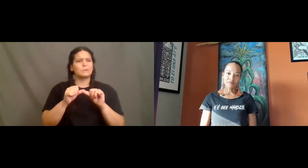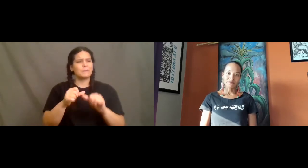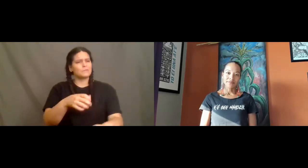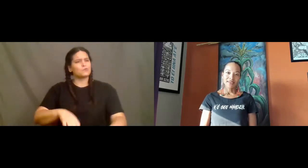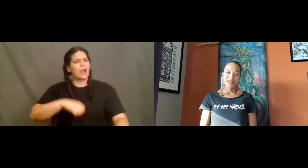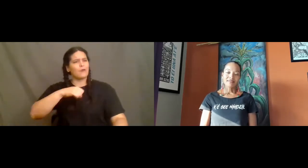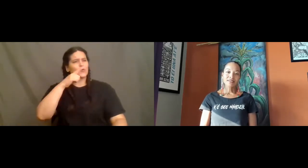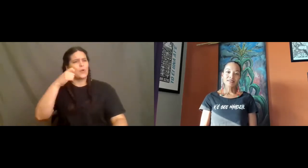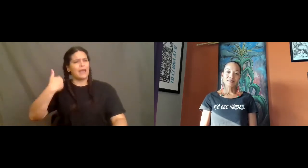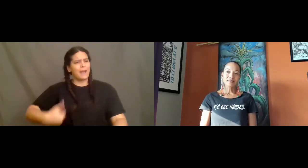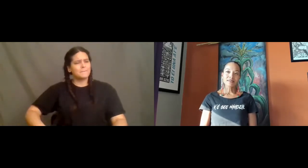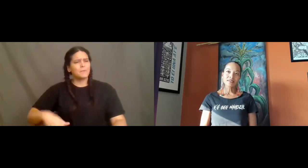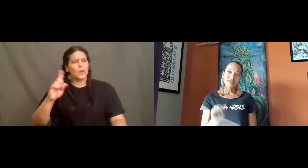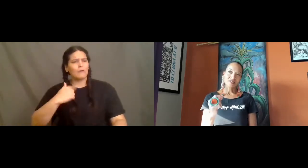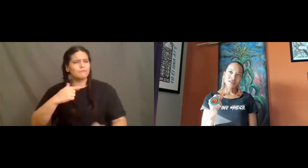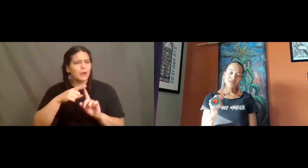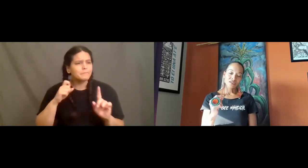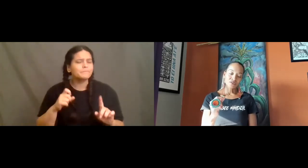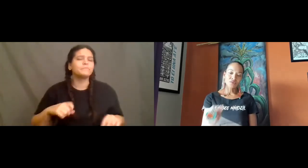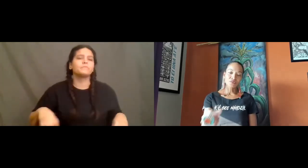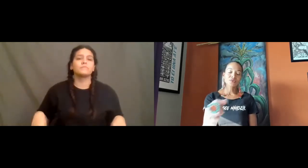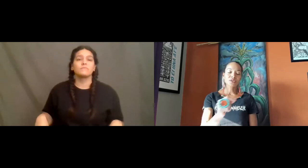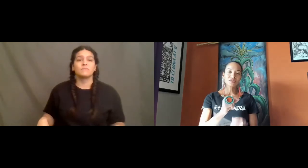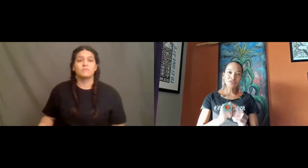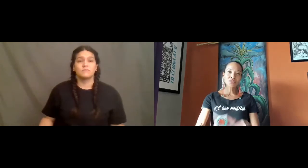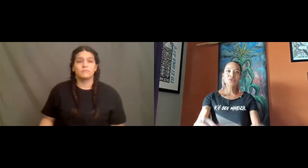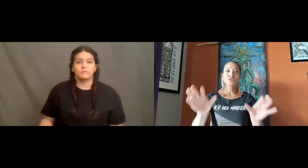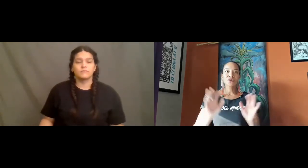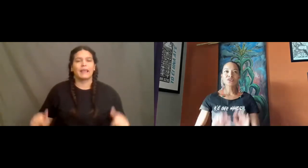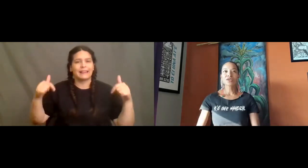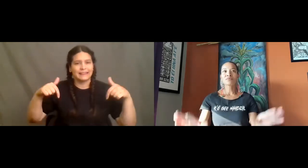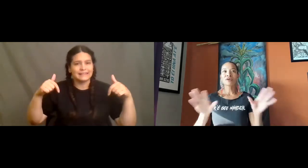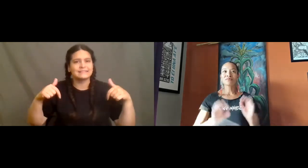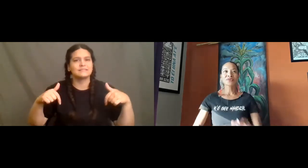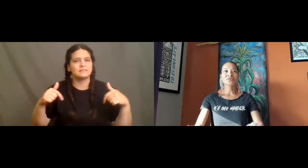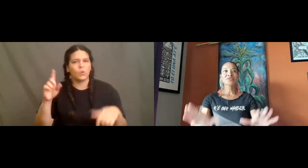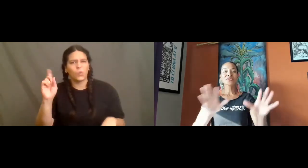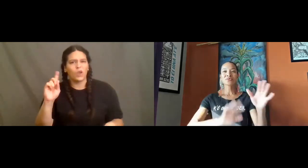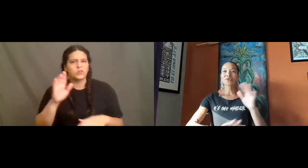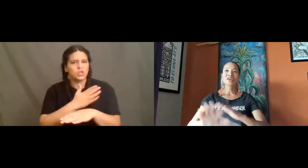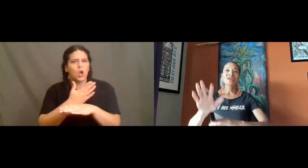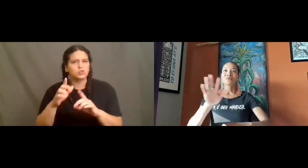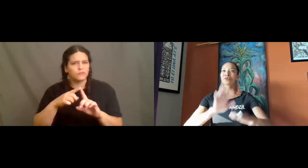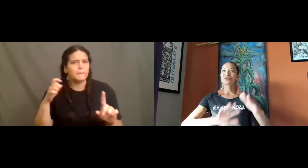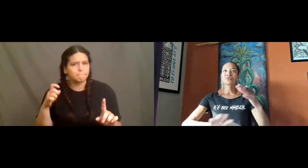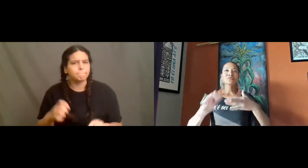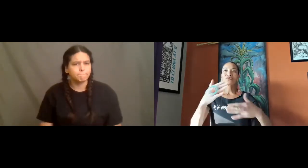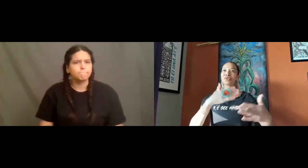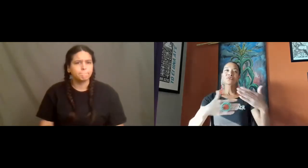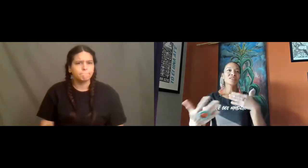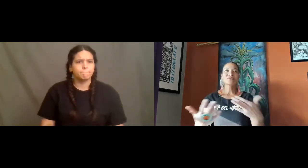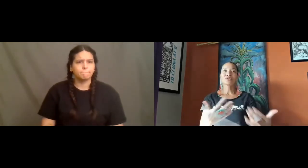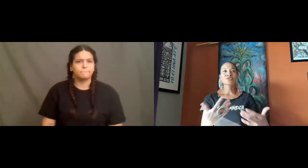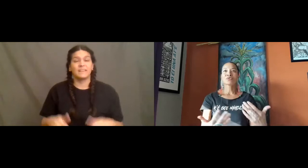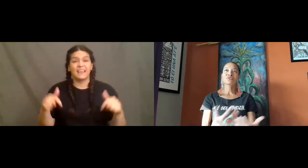from. And this is, and these, and you, he will, and this is where these songs come from. You know, this is where you'll, you hear